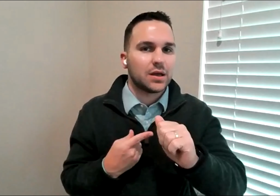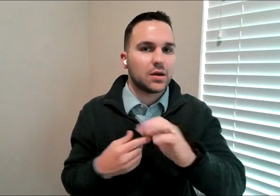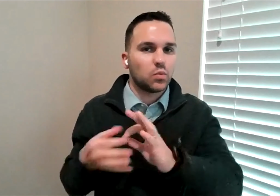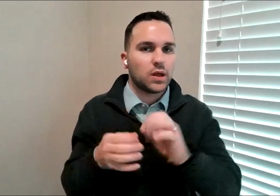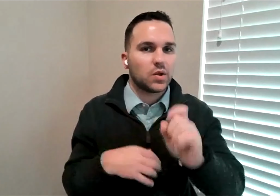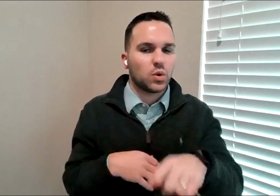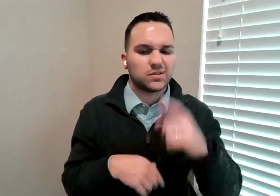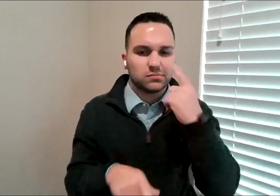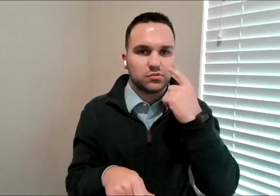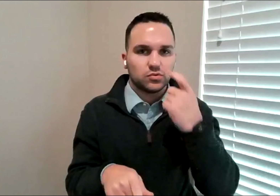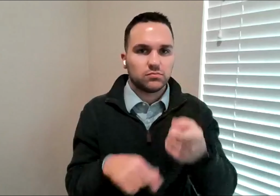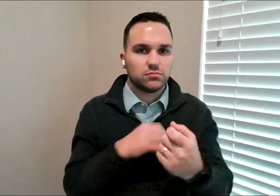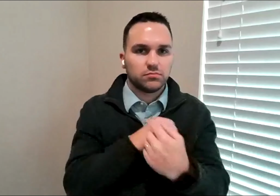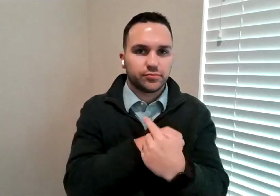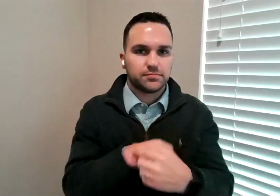Q&A.